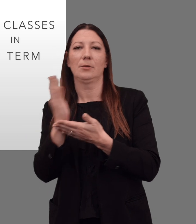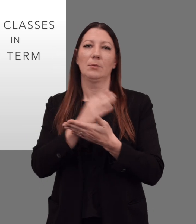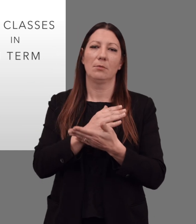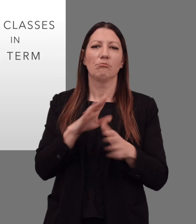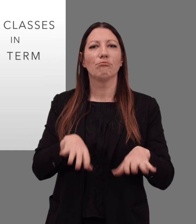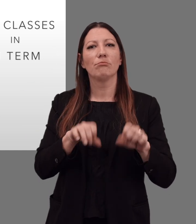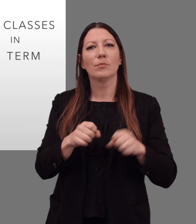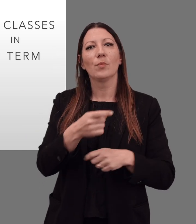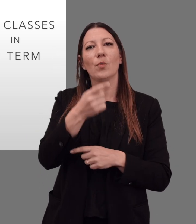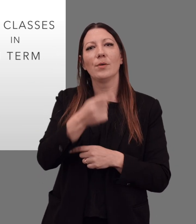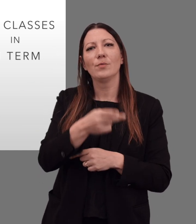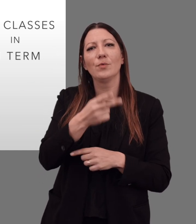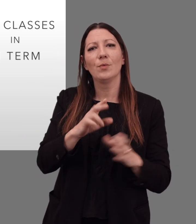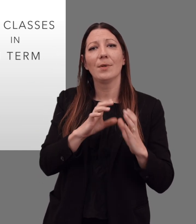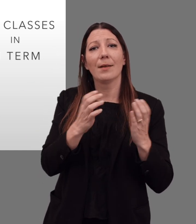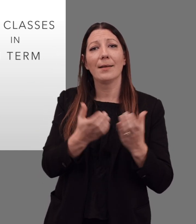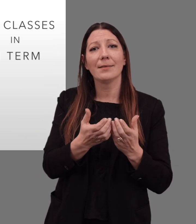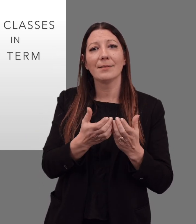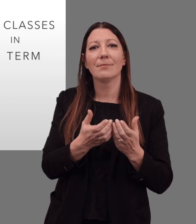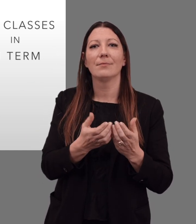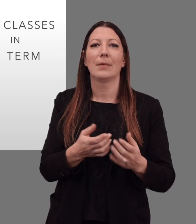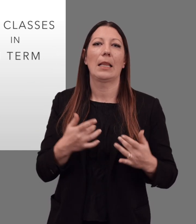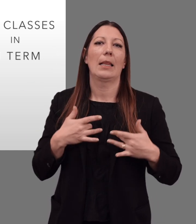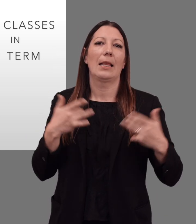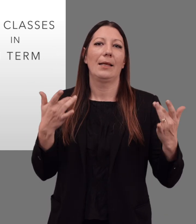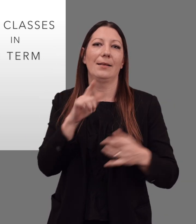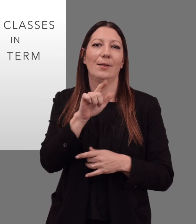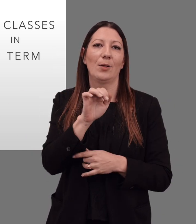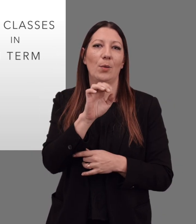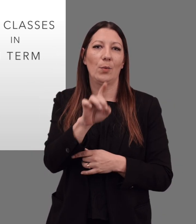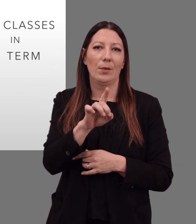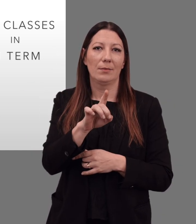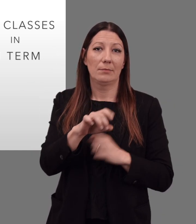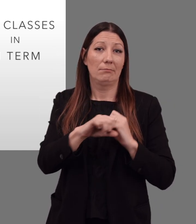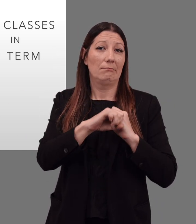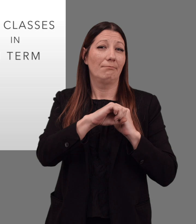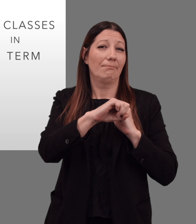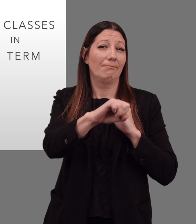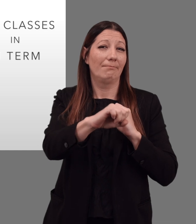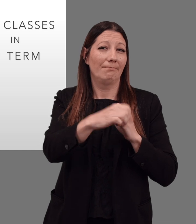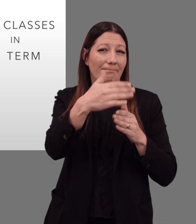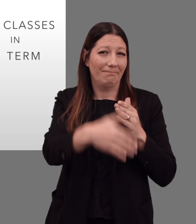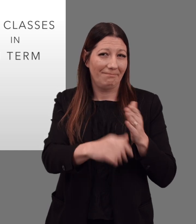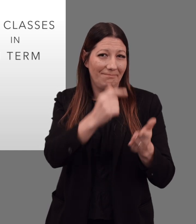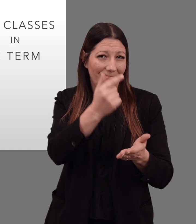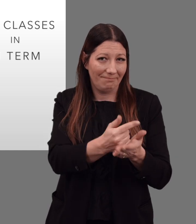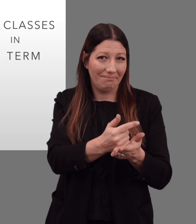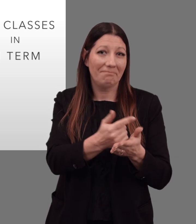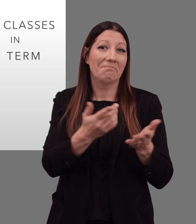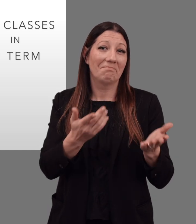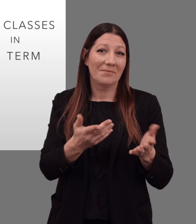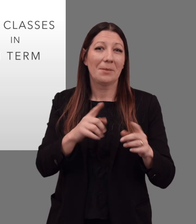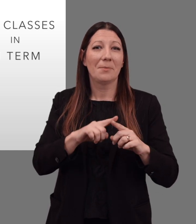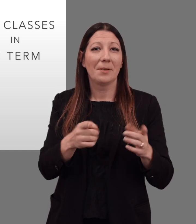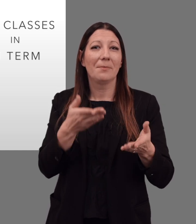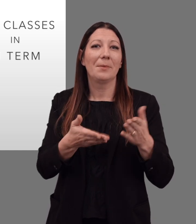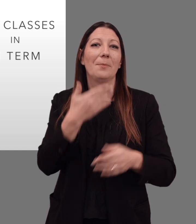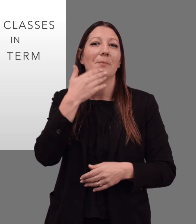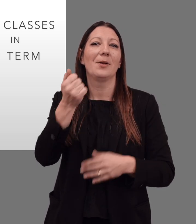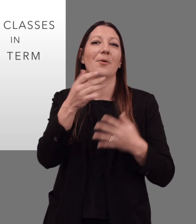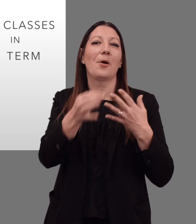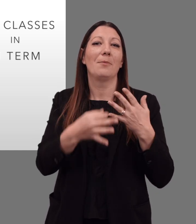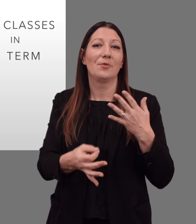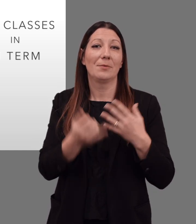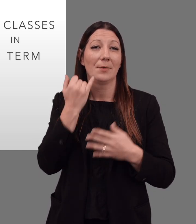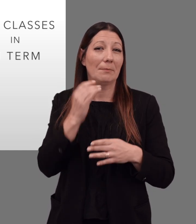classes in one term is considered a light load. It will take you quite a bit longer to complete a degree, but it may be a more realistic option if you're